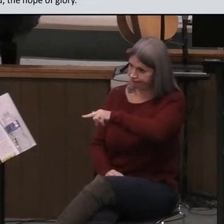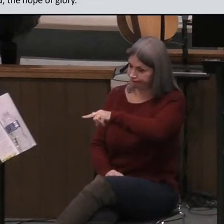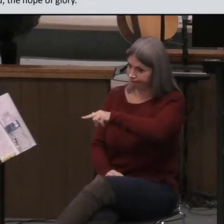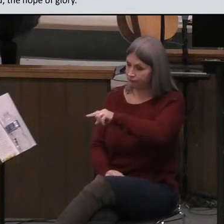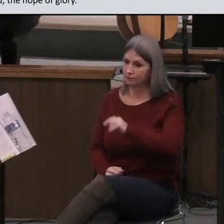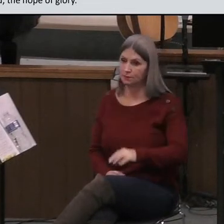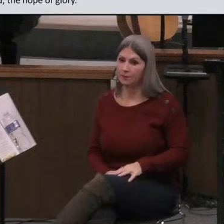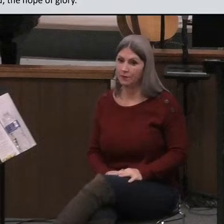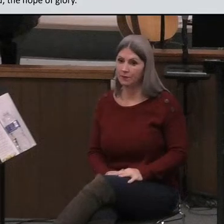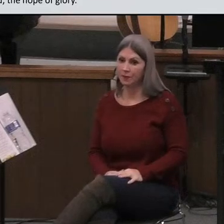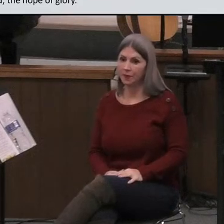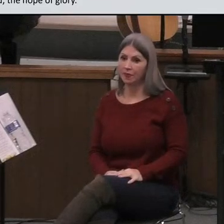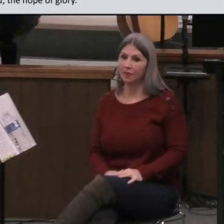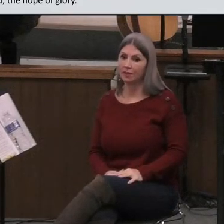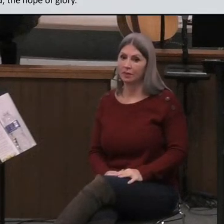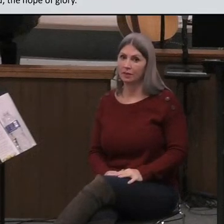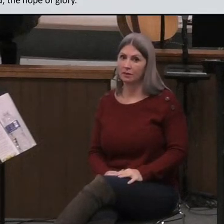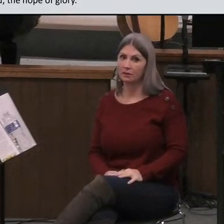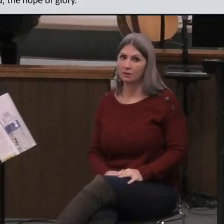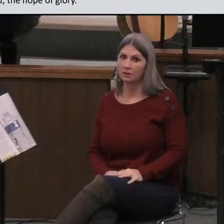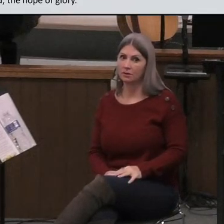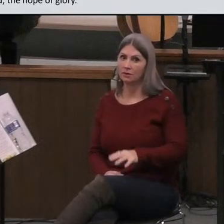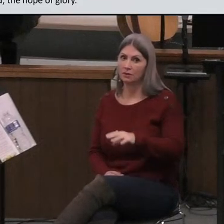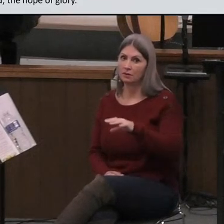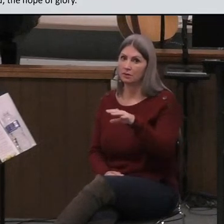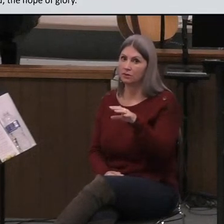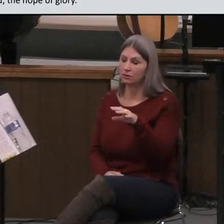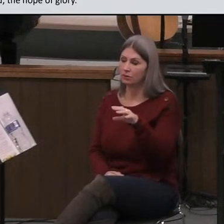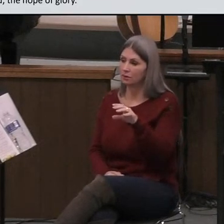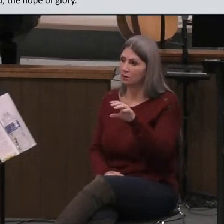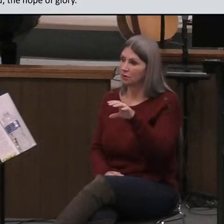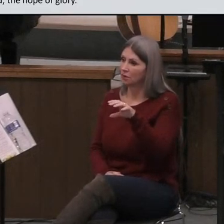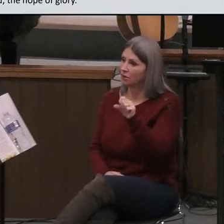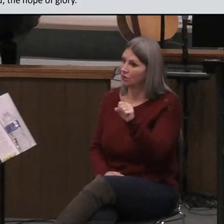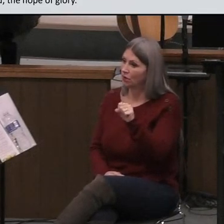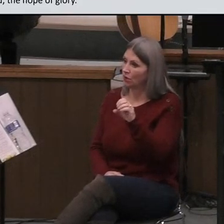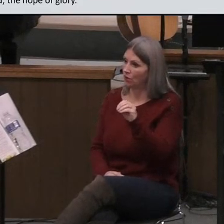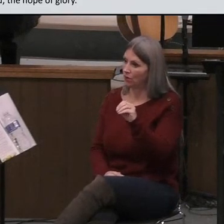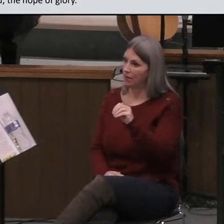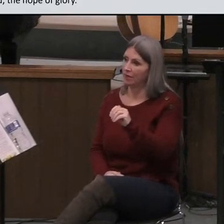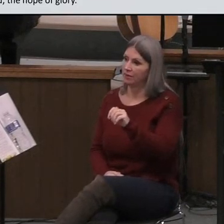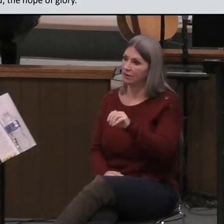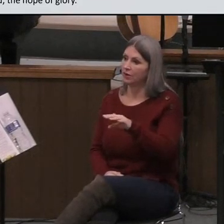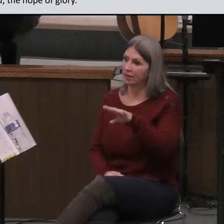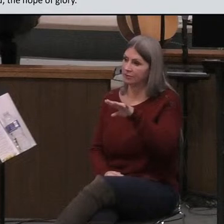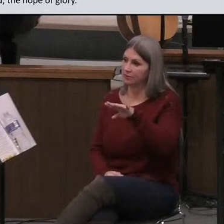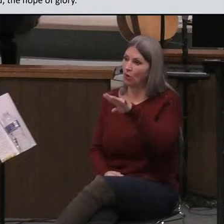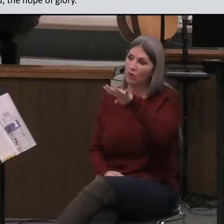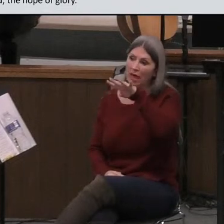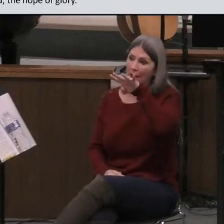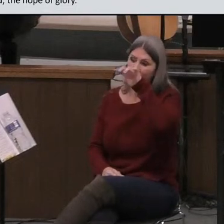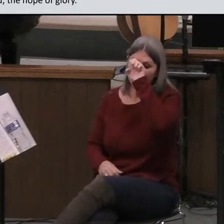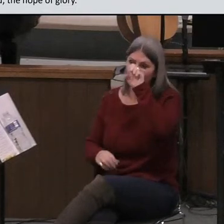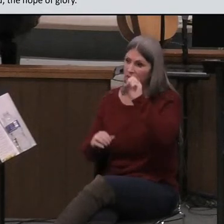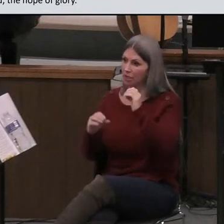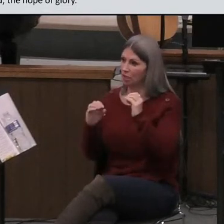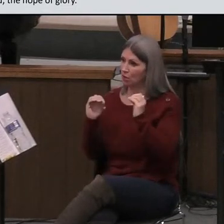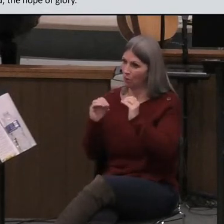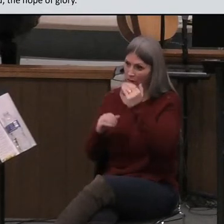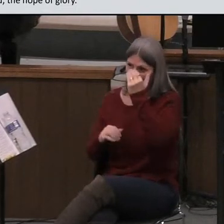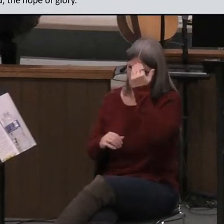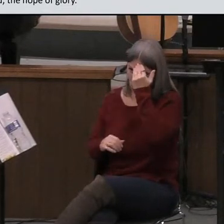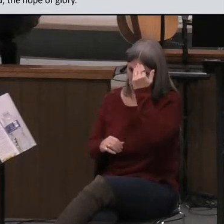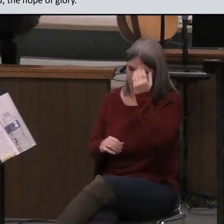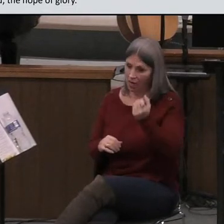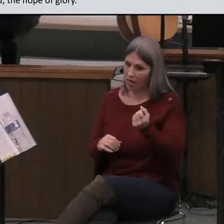The mystery hidden for ages and generations, but now revealed to his saints, to